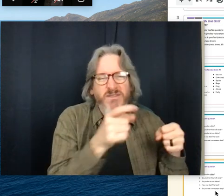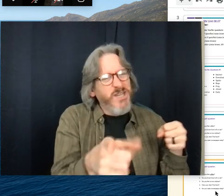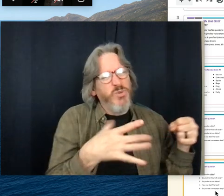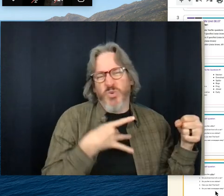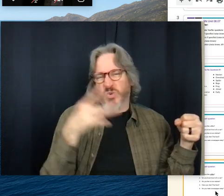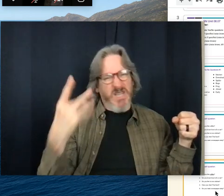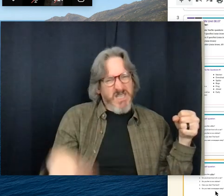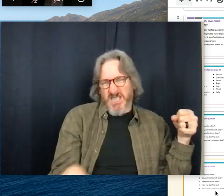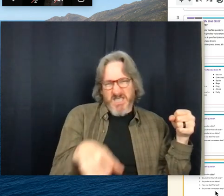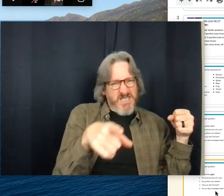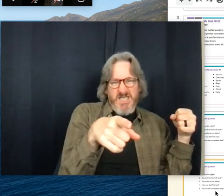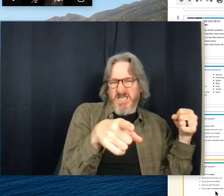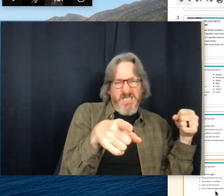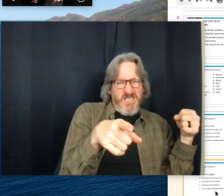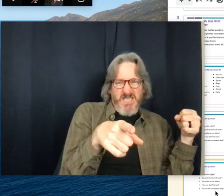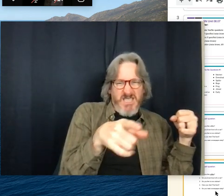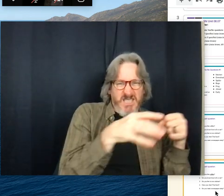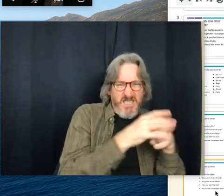coffee, don't like.